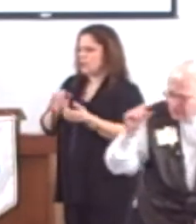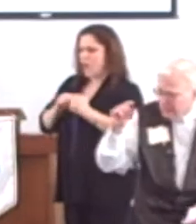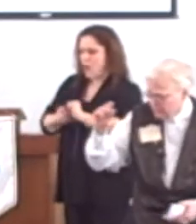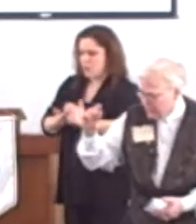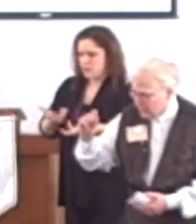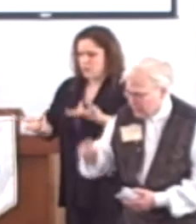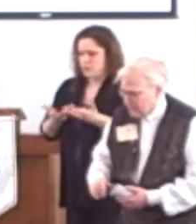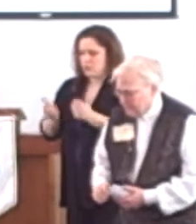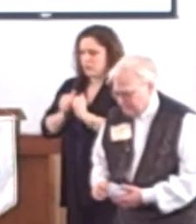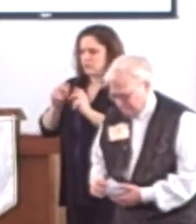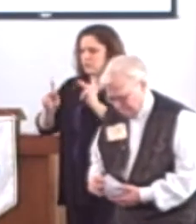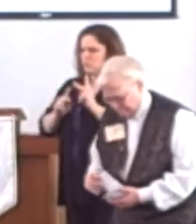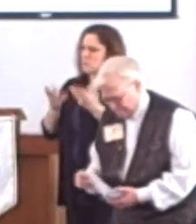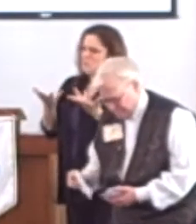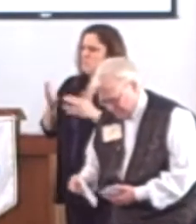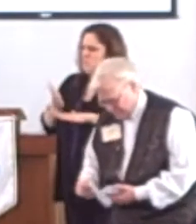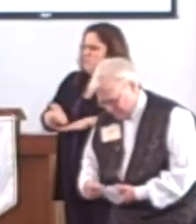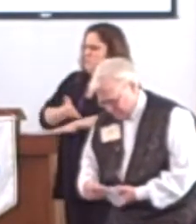better. A little better.